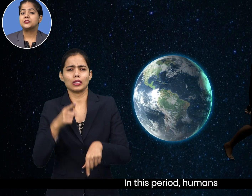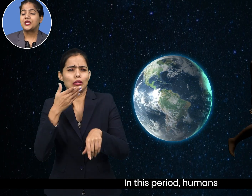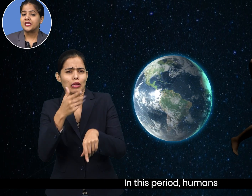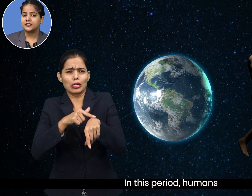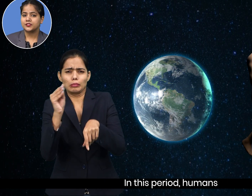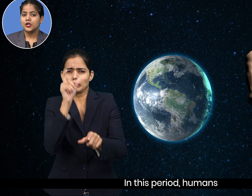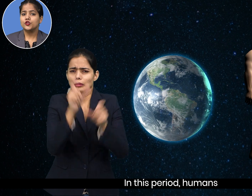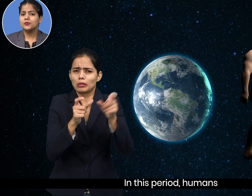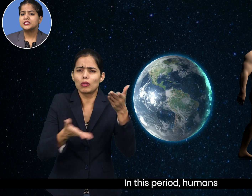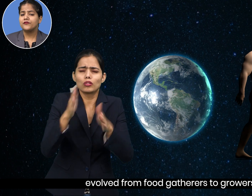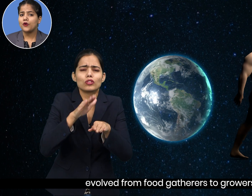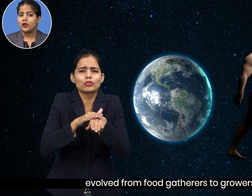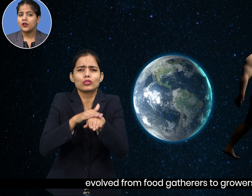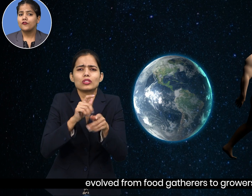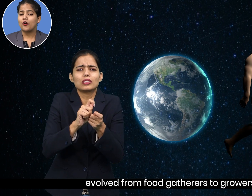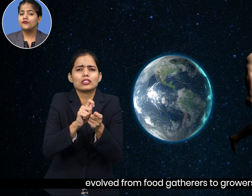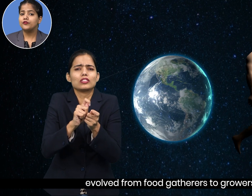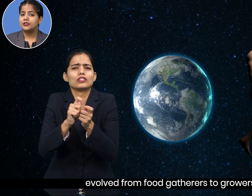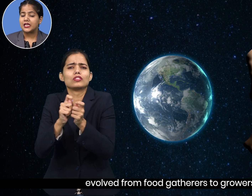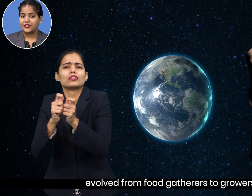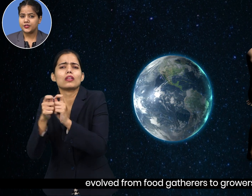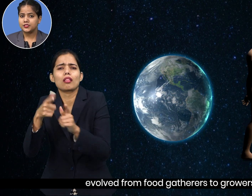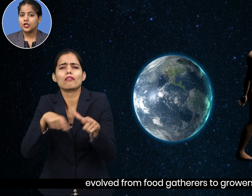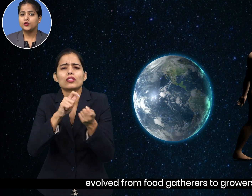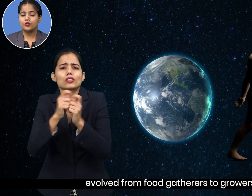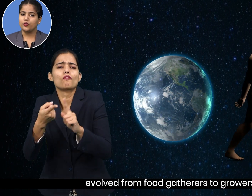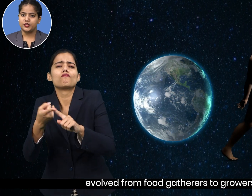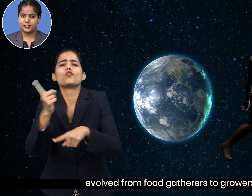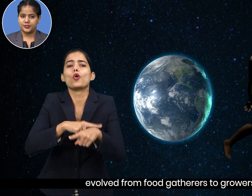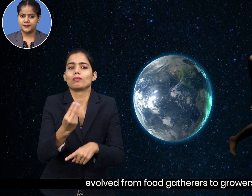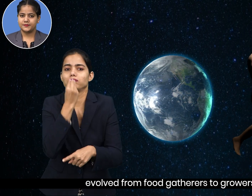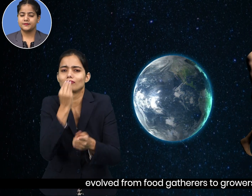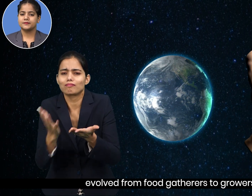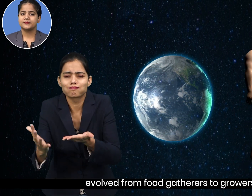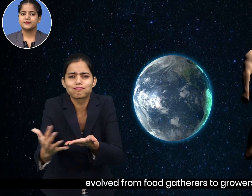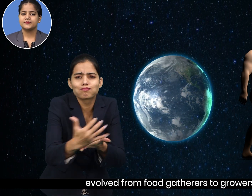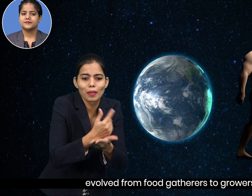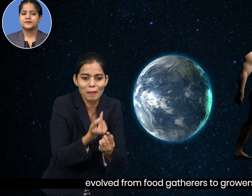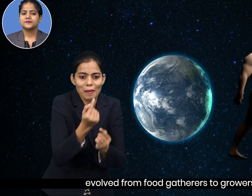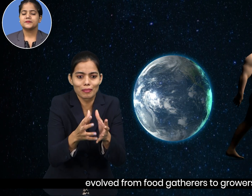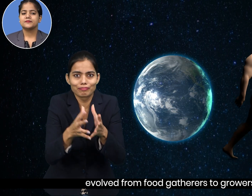In this period, humans evolved from food gatherers to growers.